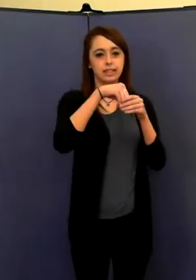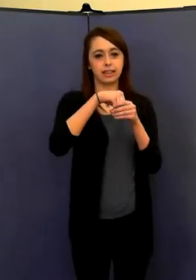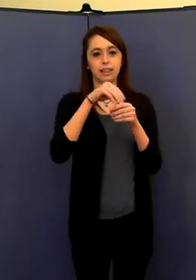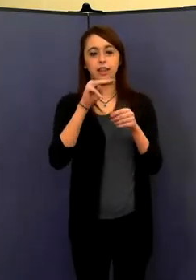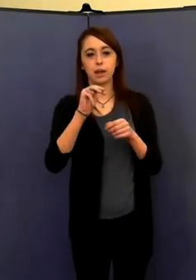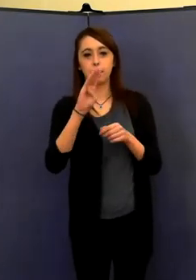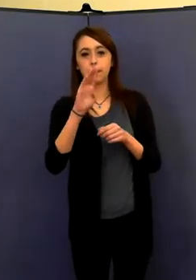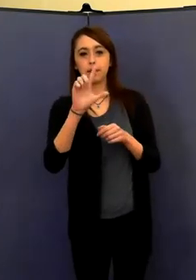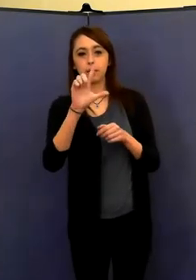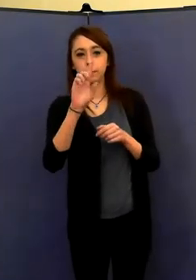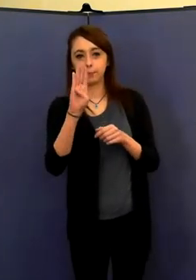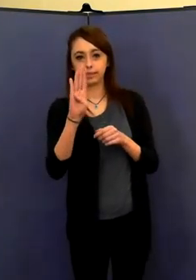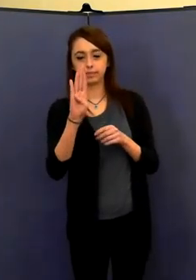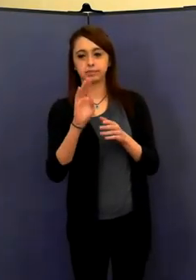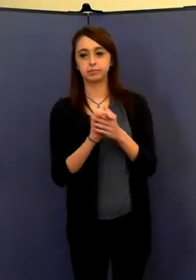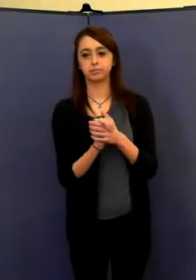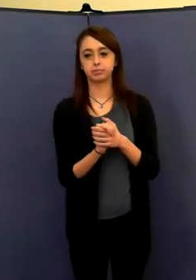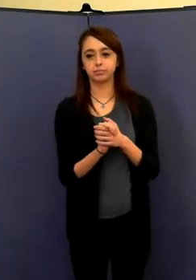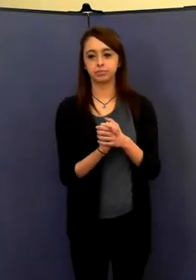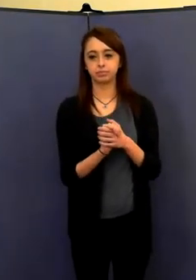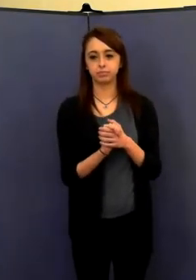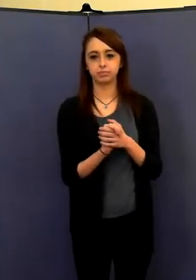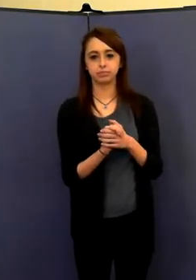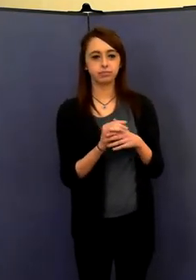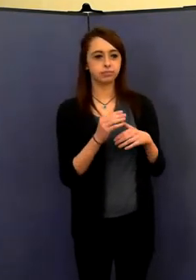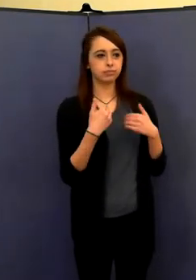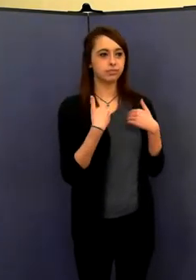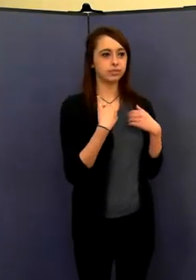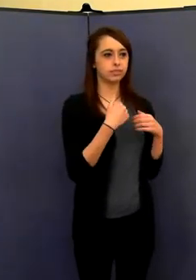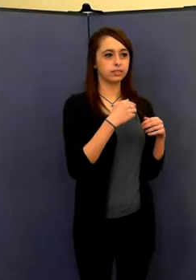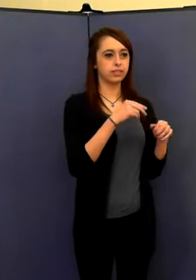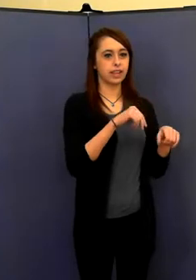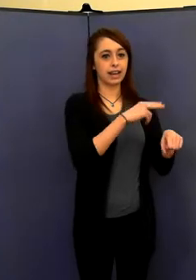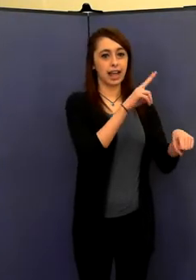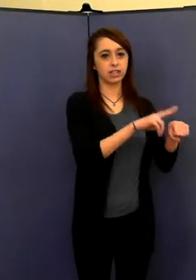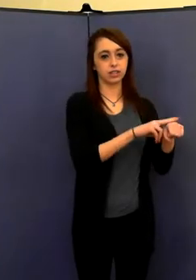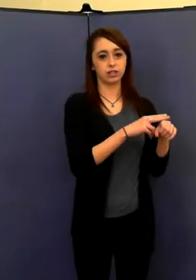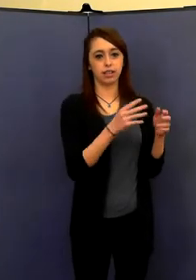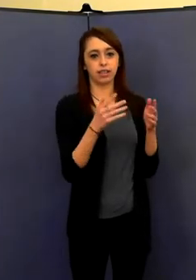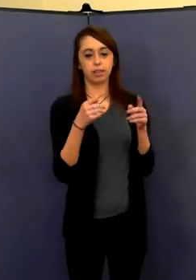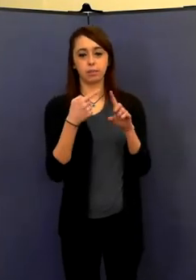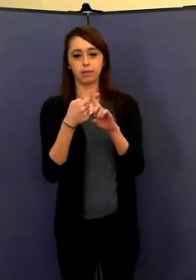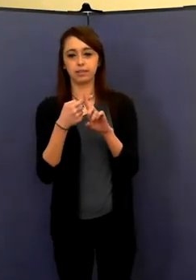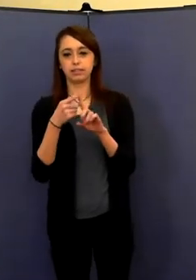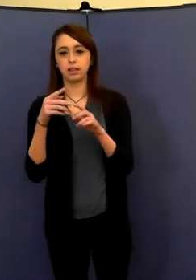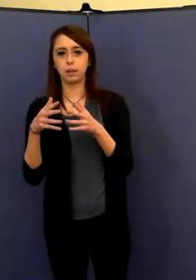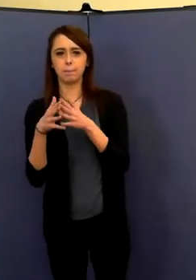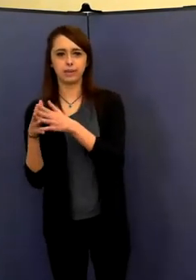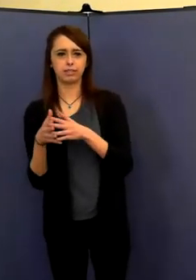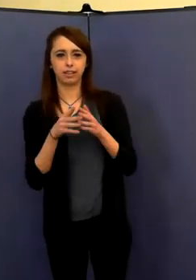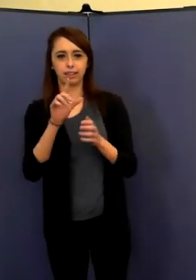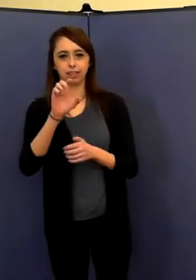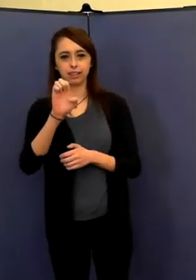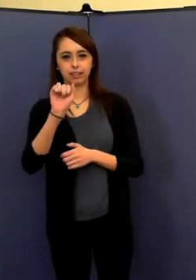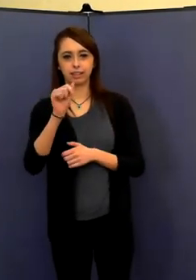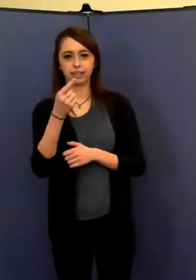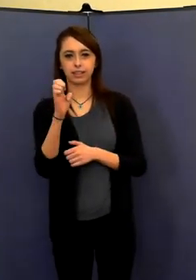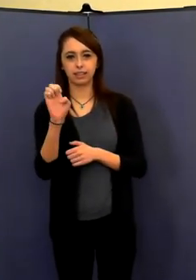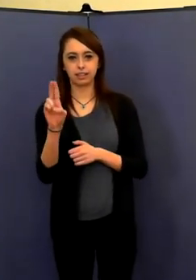the National and American League. For the game of baseball, the three main things you need to play the game is